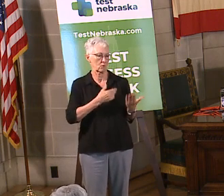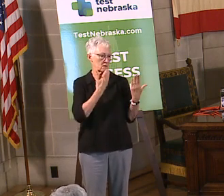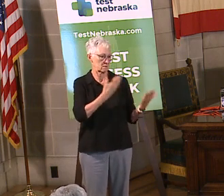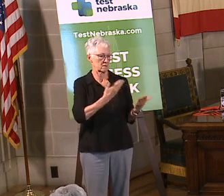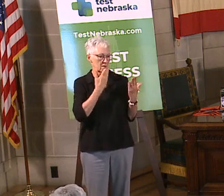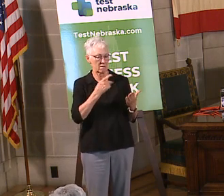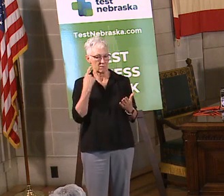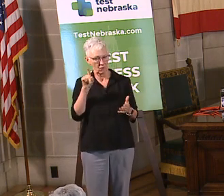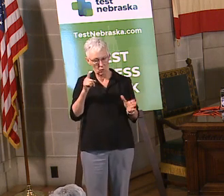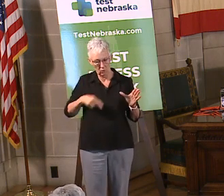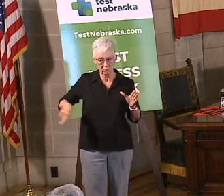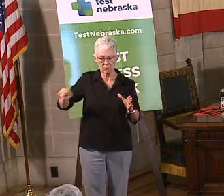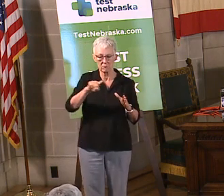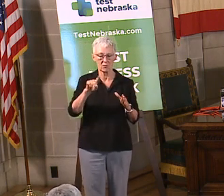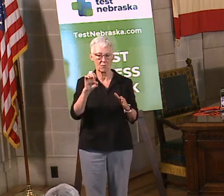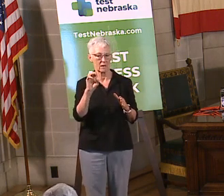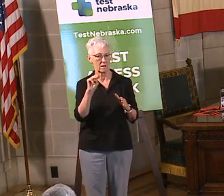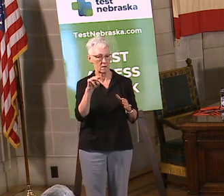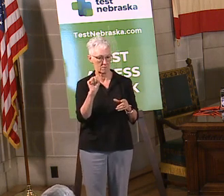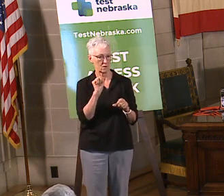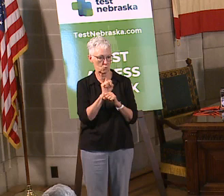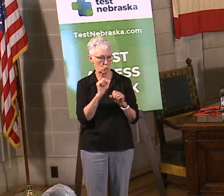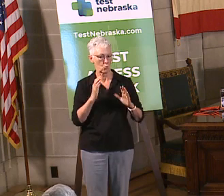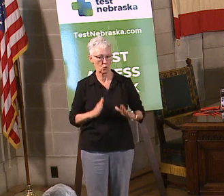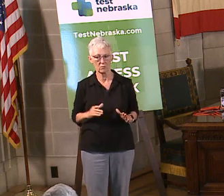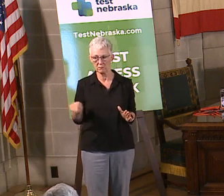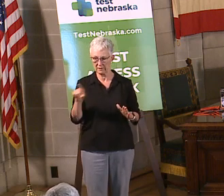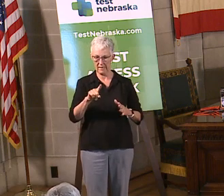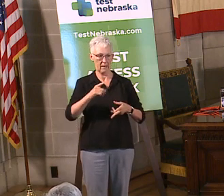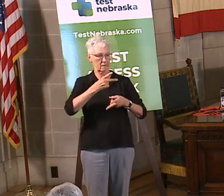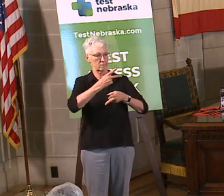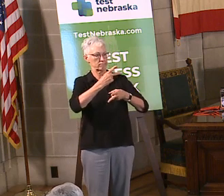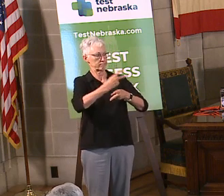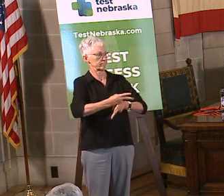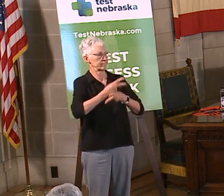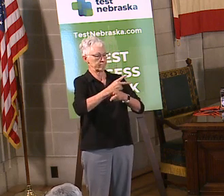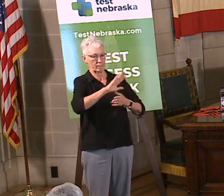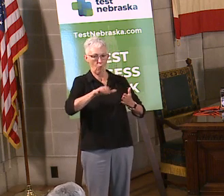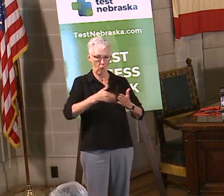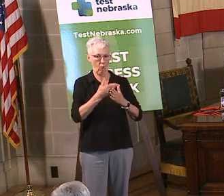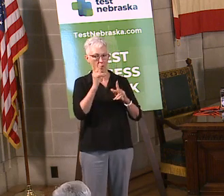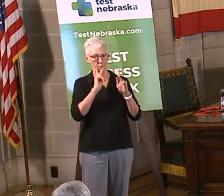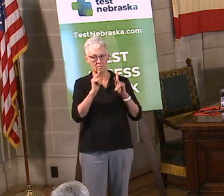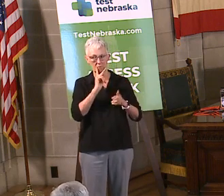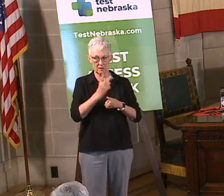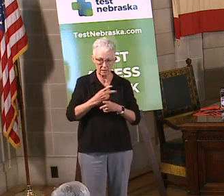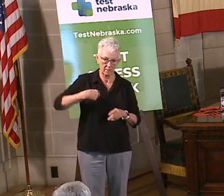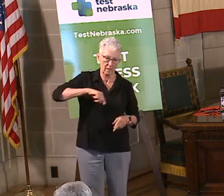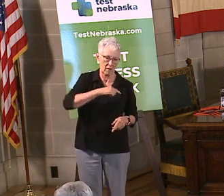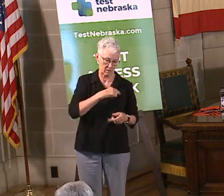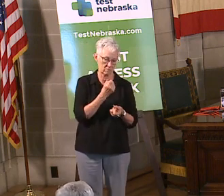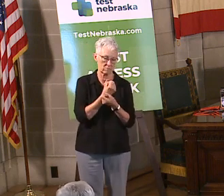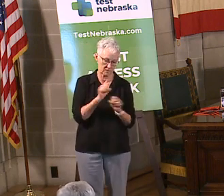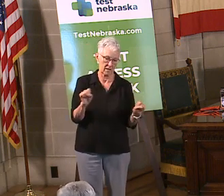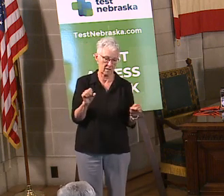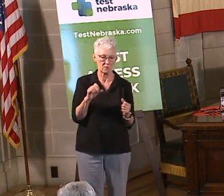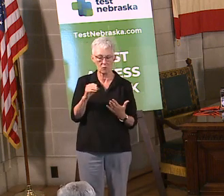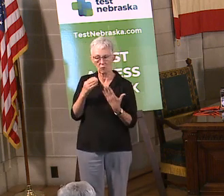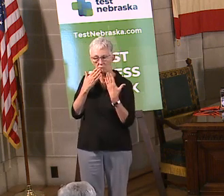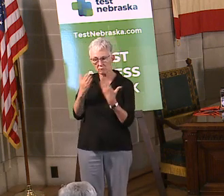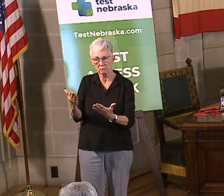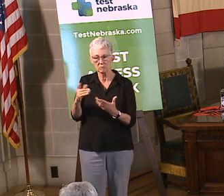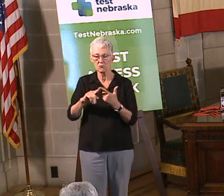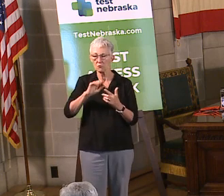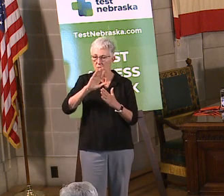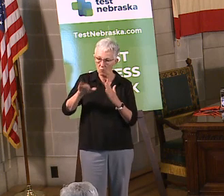all across the state to be able to take care of people and keep people healthy and safe. And so we want to say thank you to all of our EMS